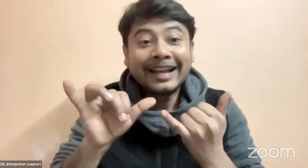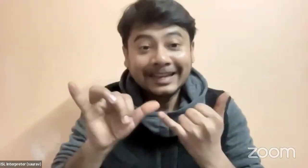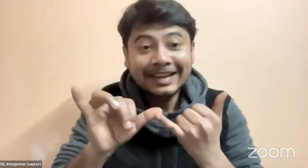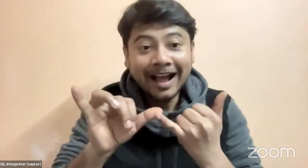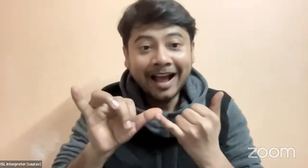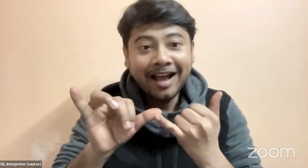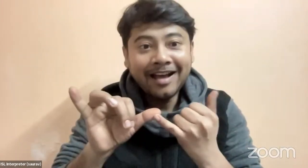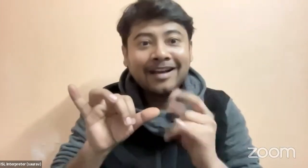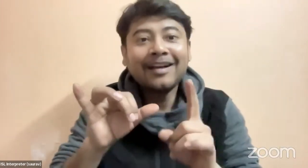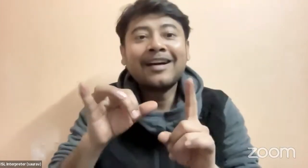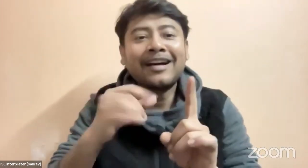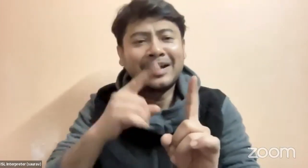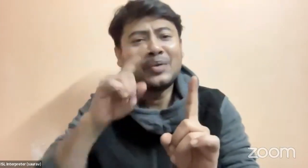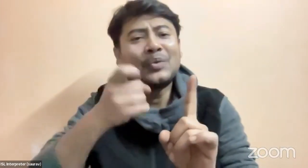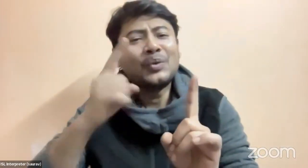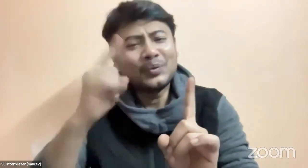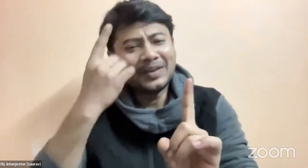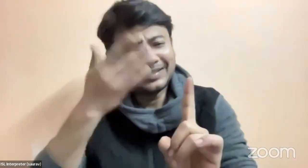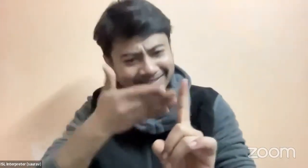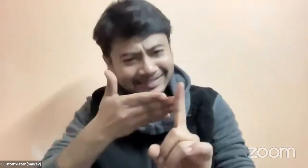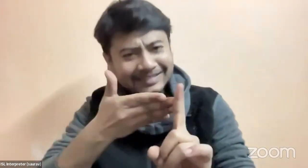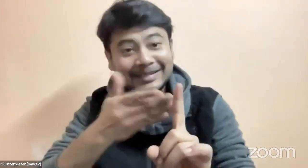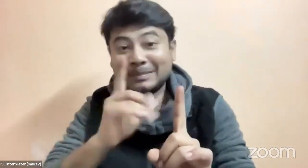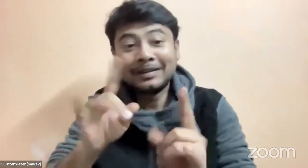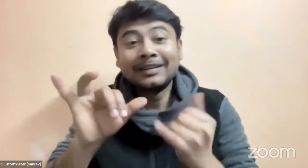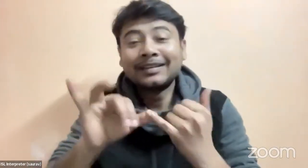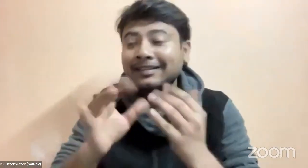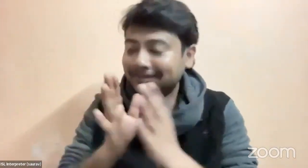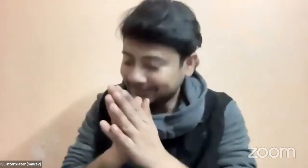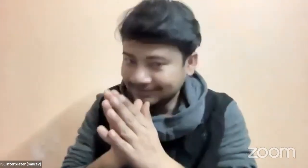So this is a very great learning for all of us.